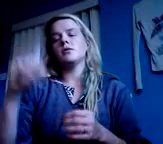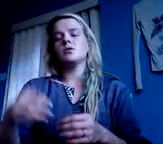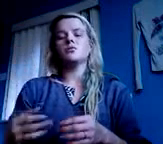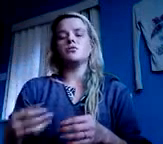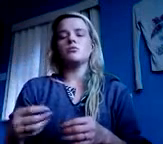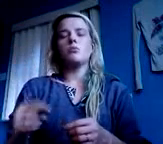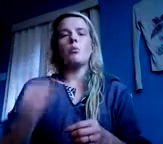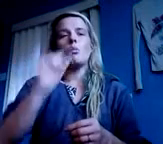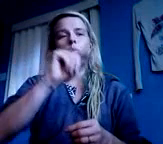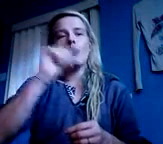have.